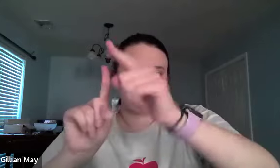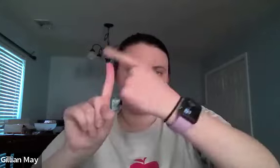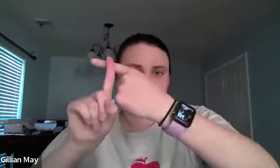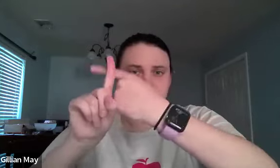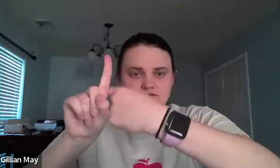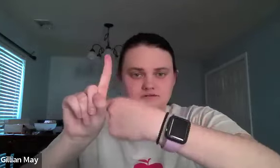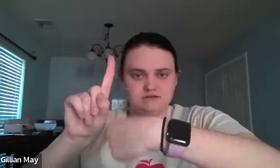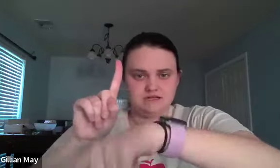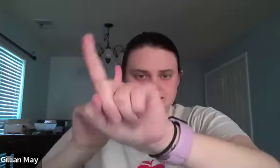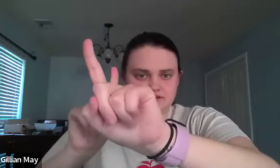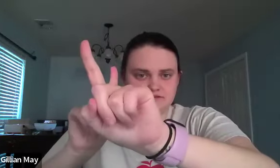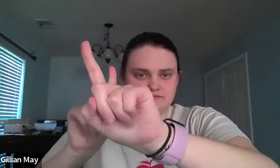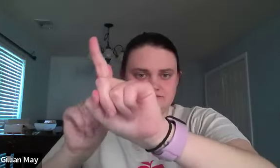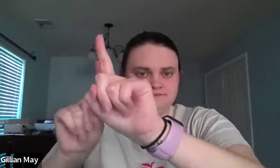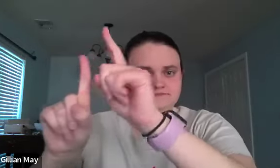forward. Next month.